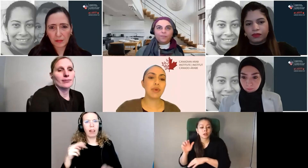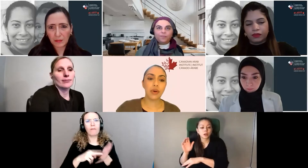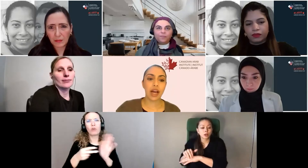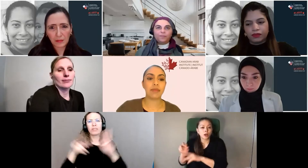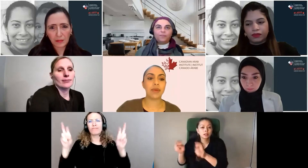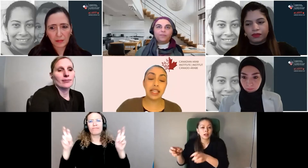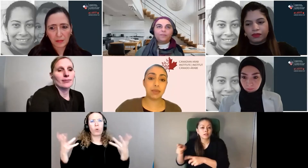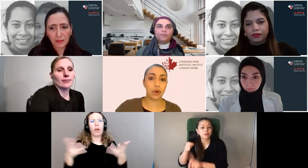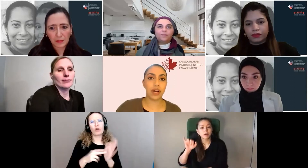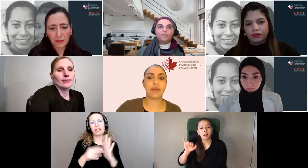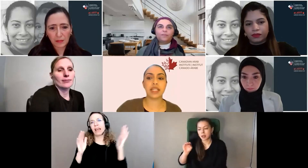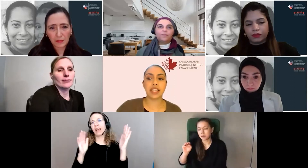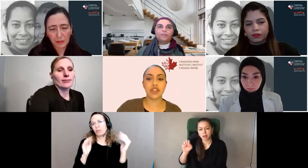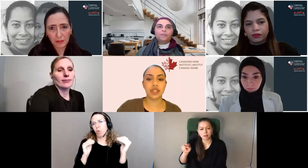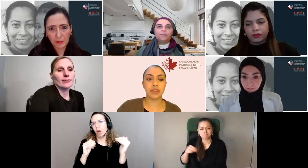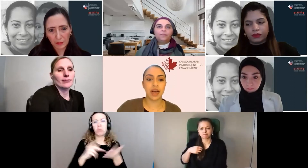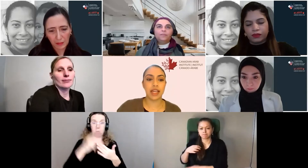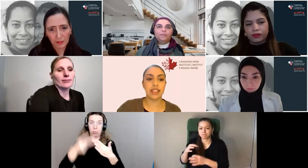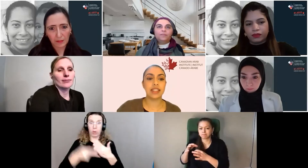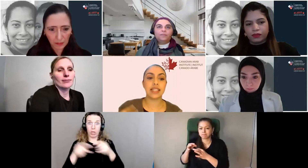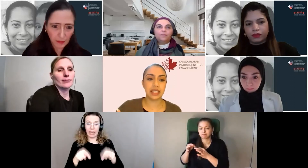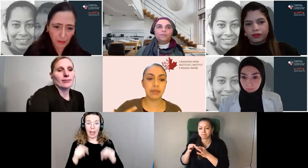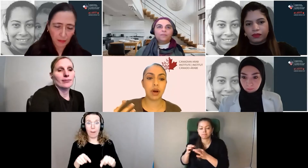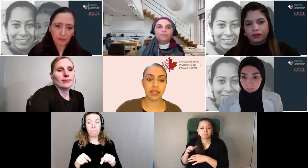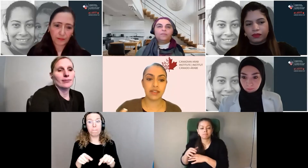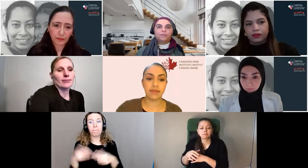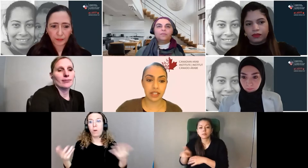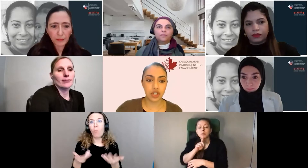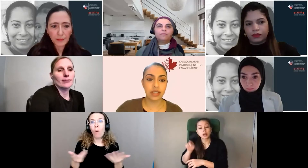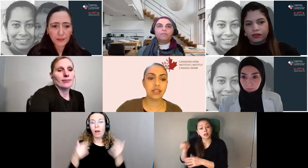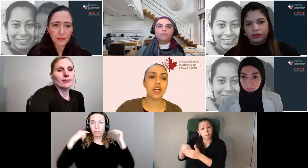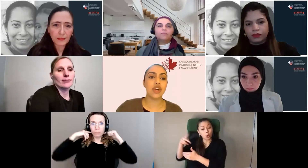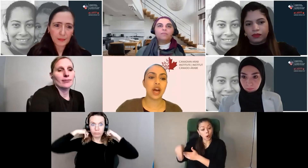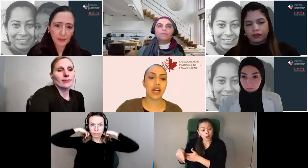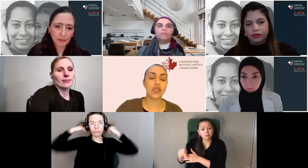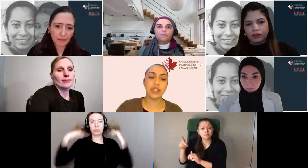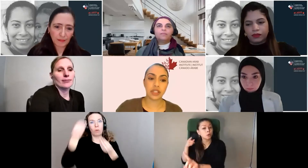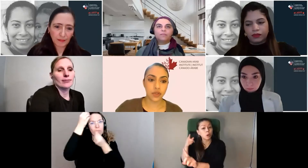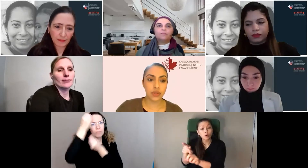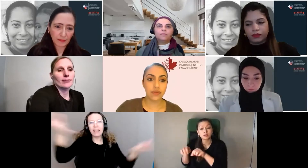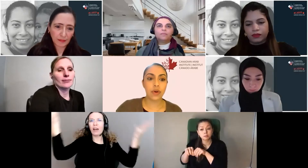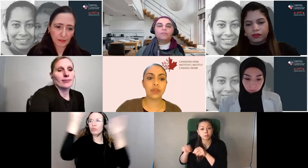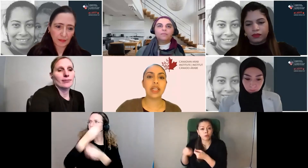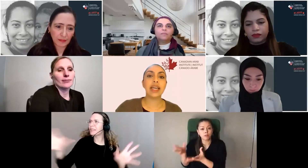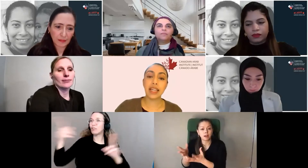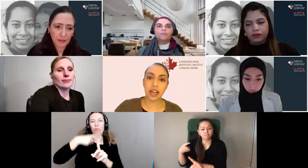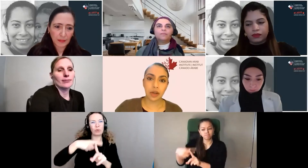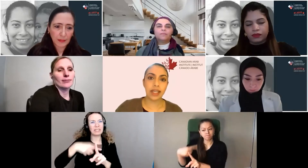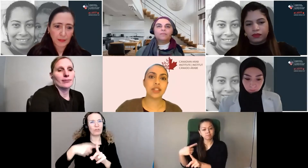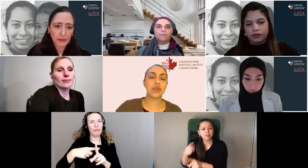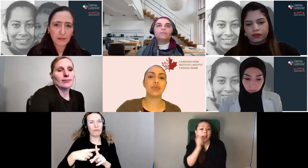a program, and is a program, that essentially provides daily positive messages to an individual's phone